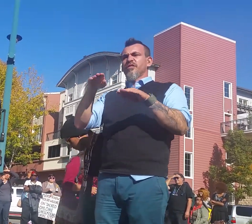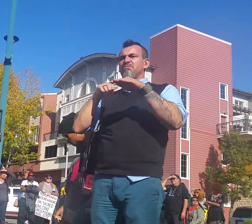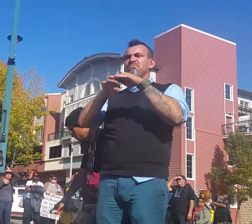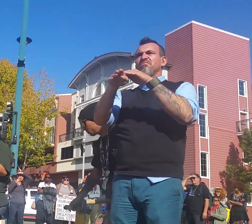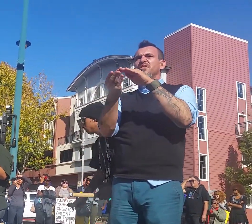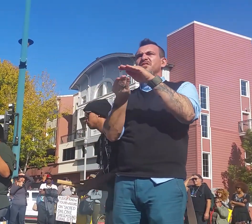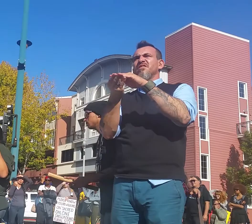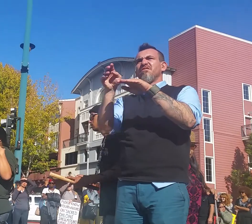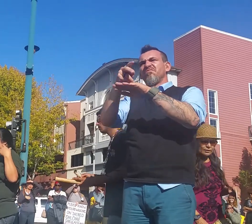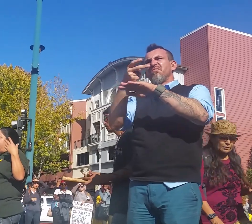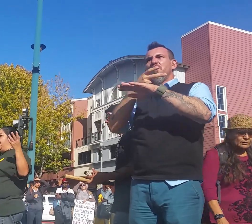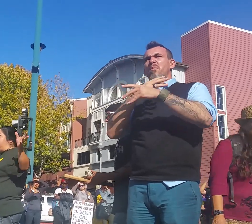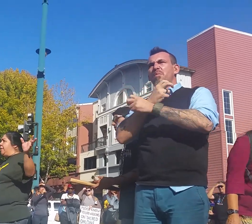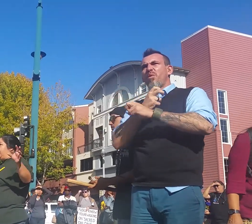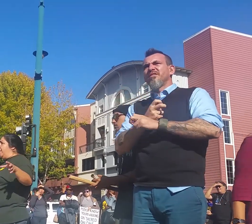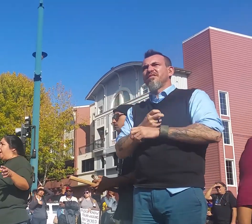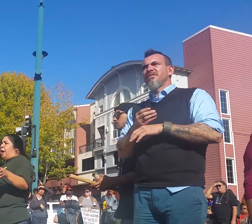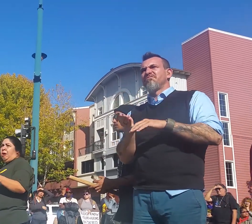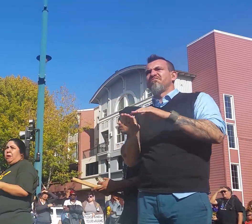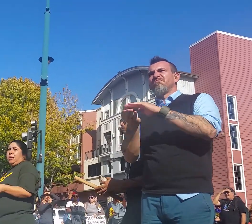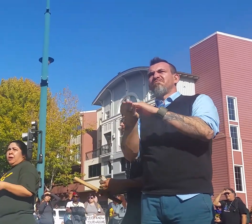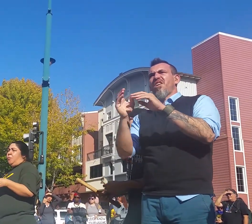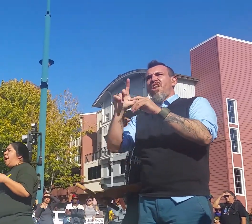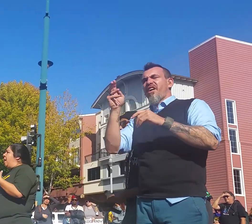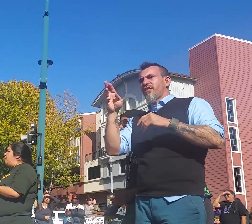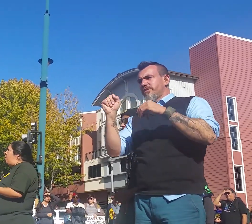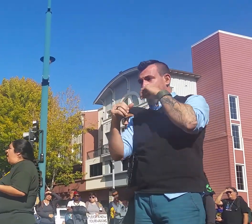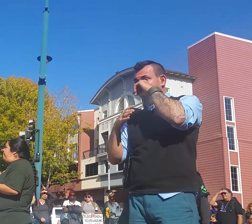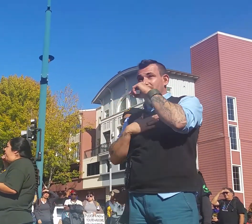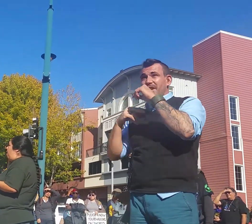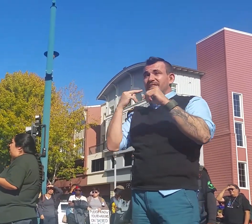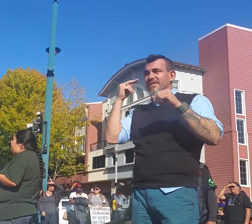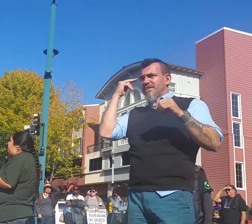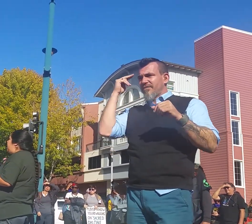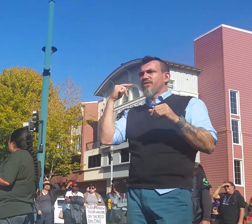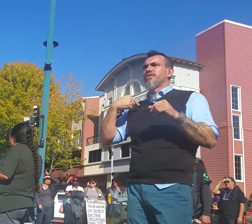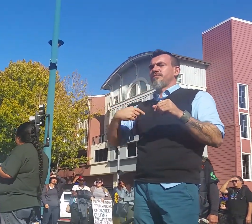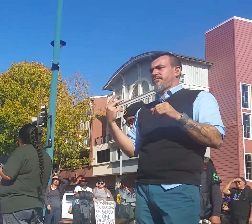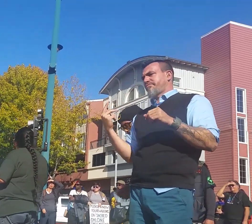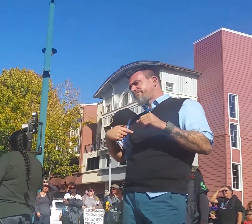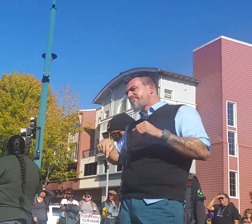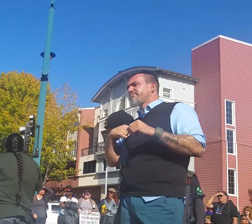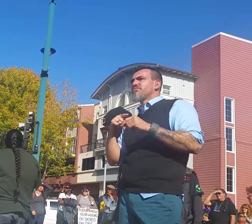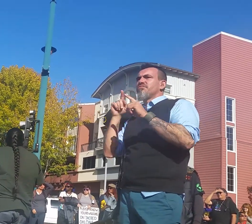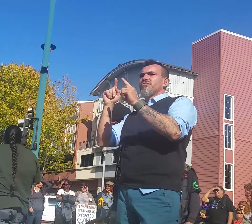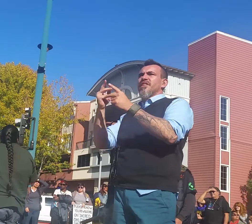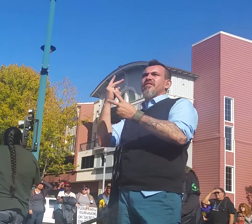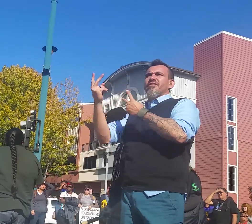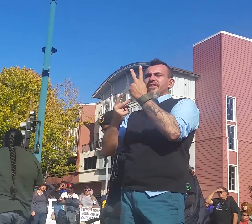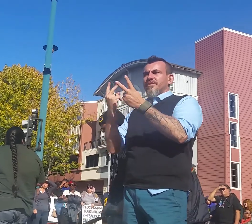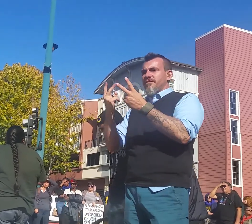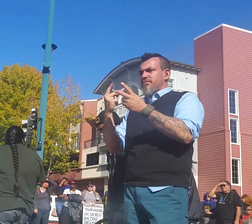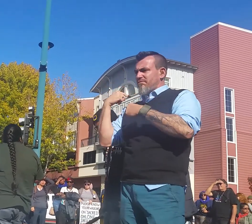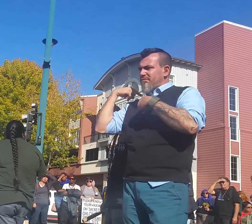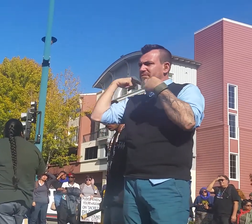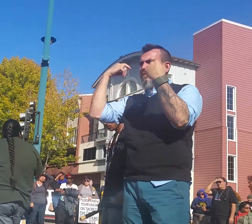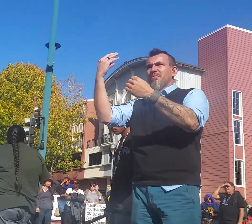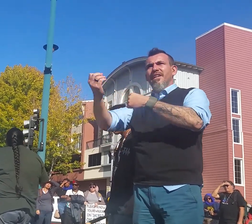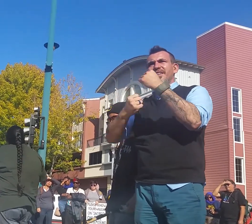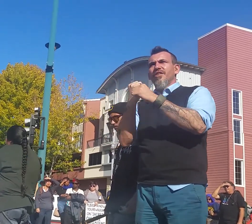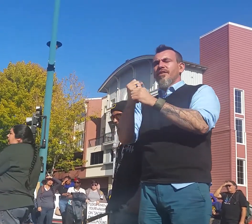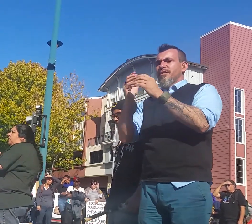My nephews and my nieces that are here, we actually went there on Indigenous Peoples Day. And after all these years,